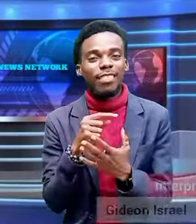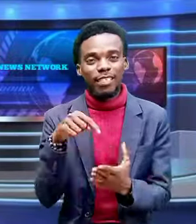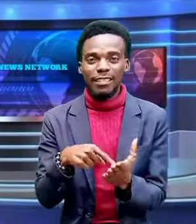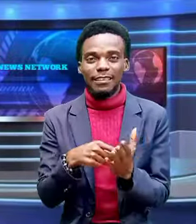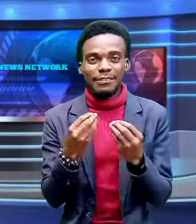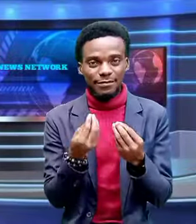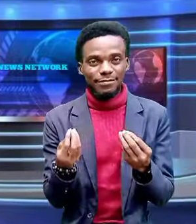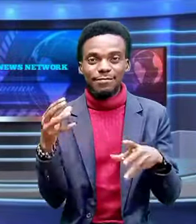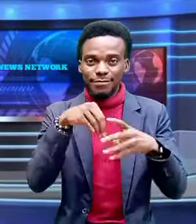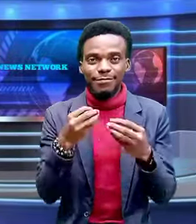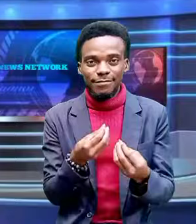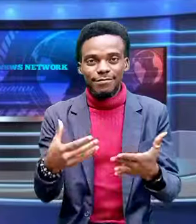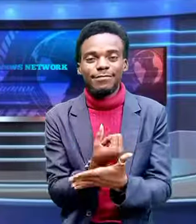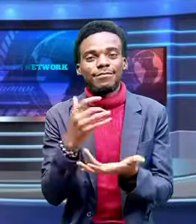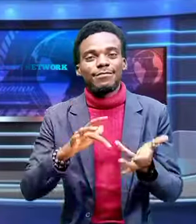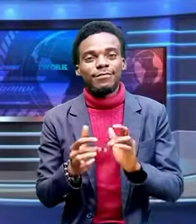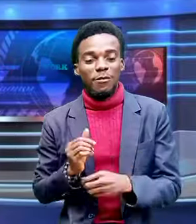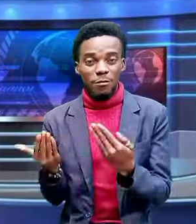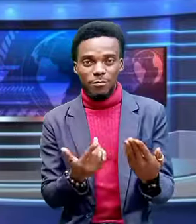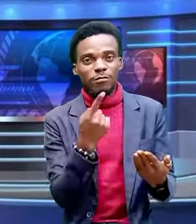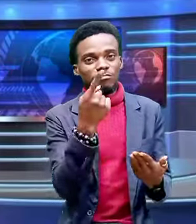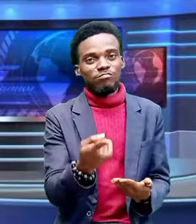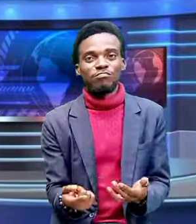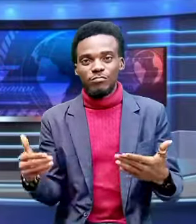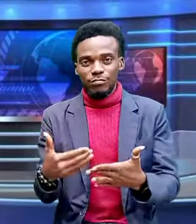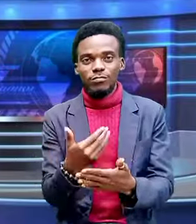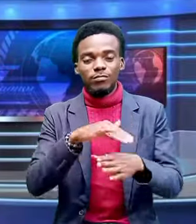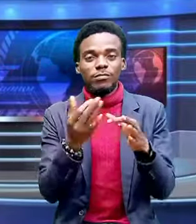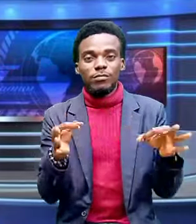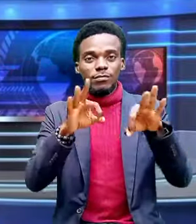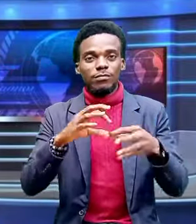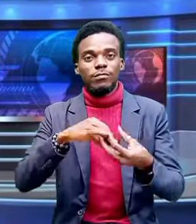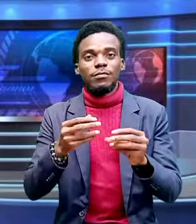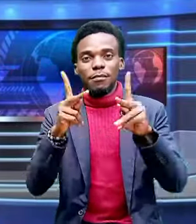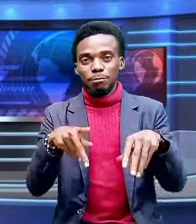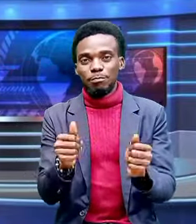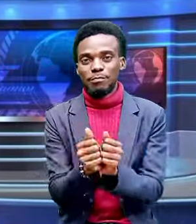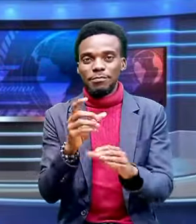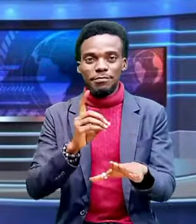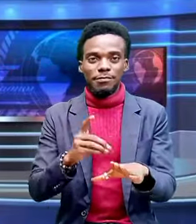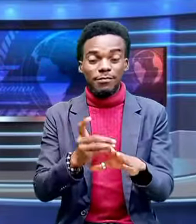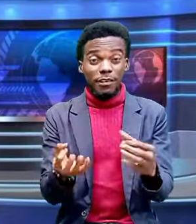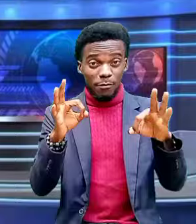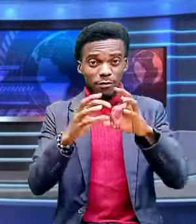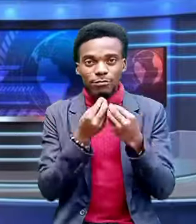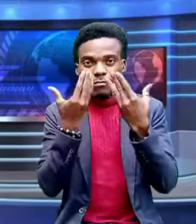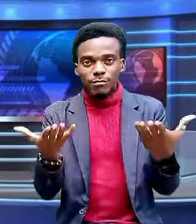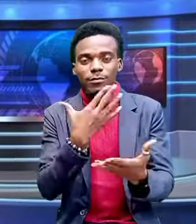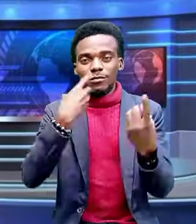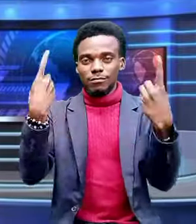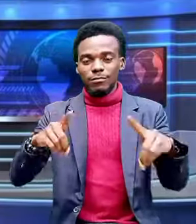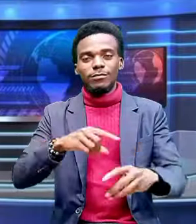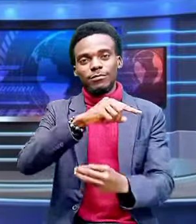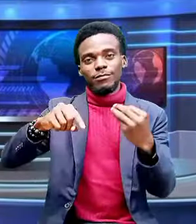is the Inclusive News Network. We'll be bringing you the latest news on the major stories of persons with disabilities, necessary information and